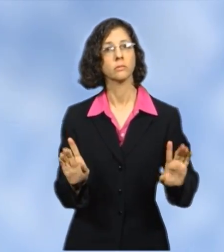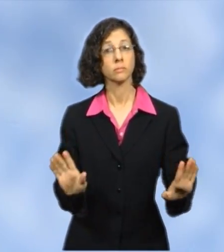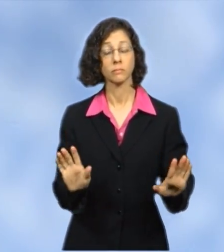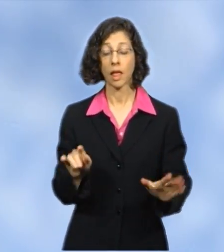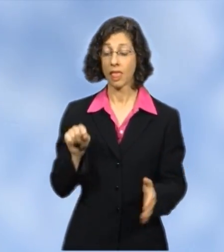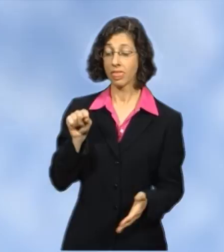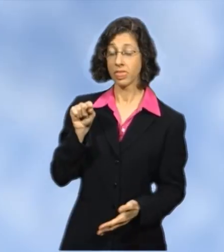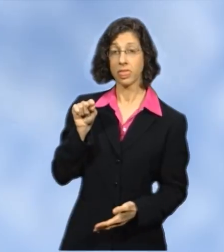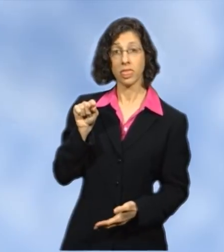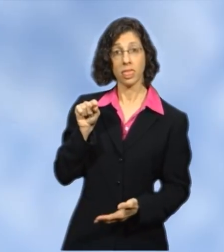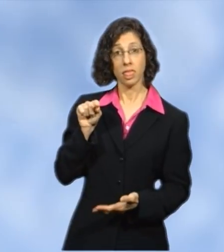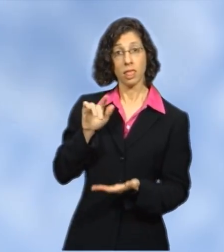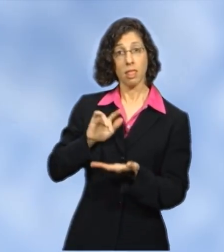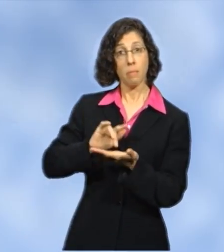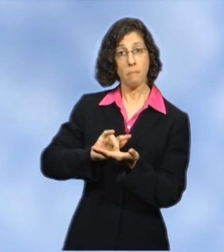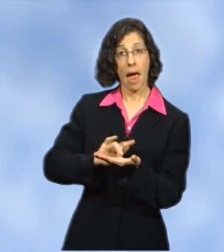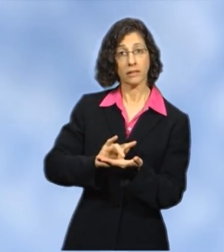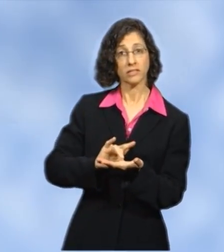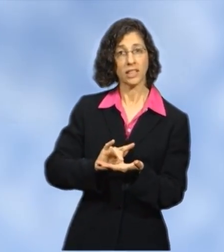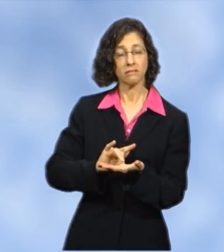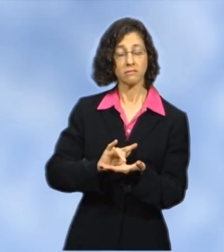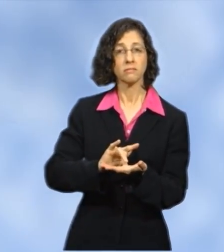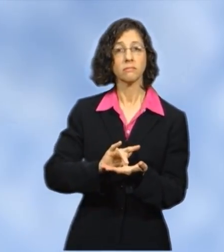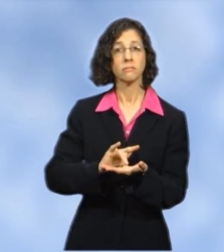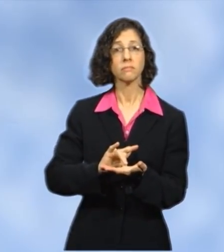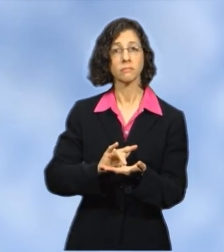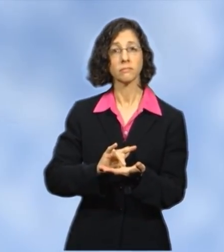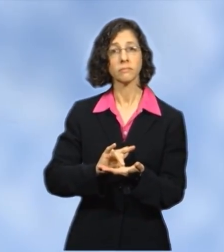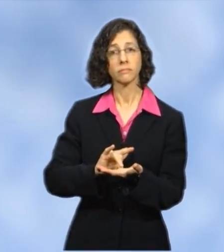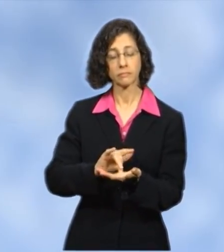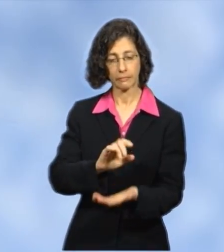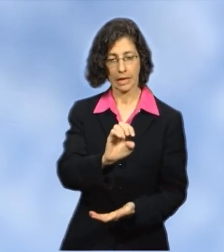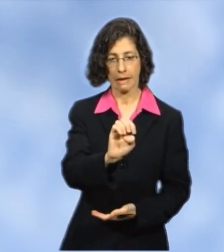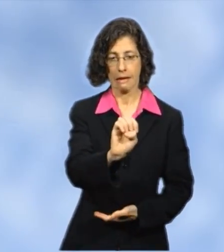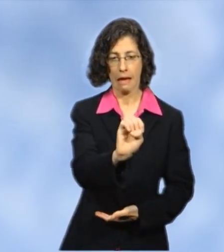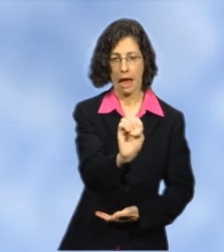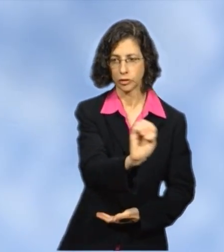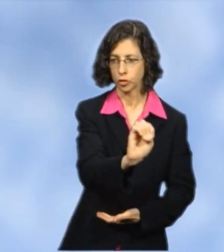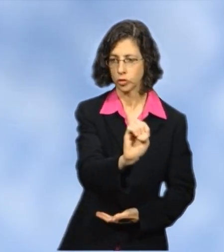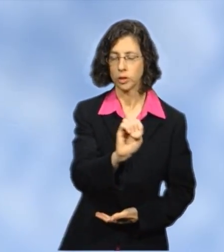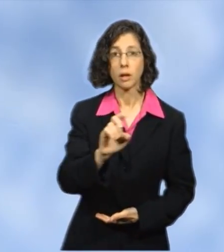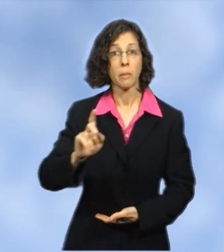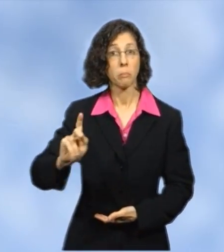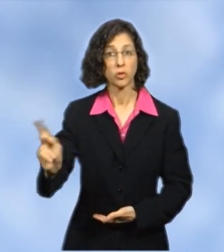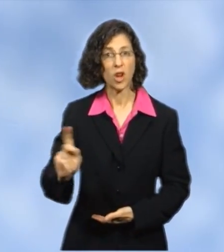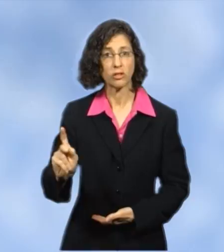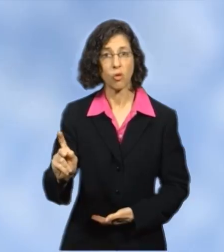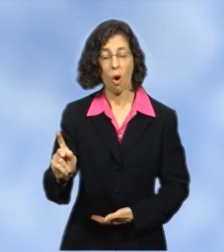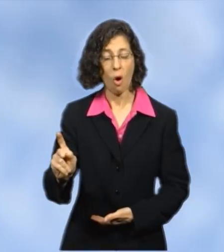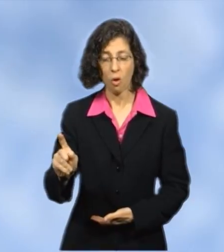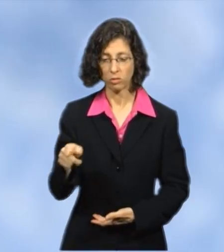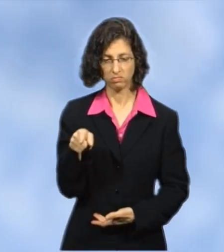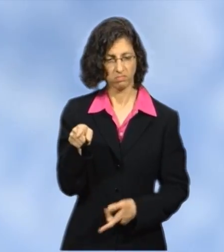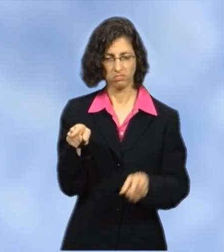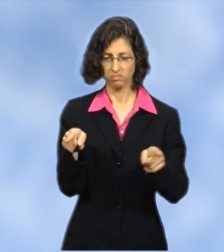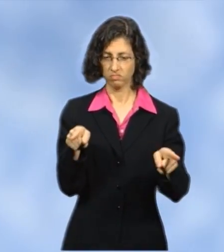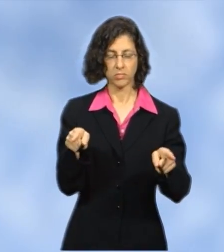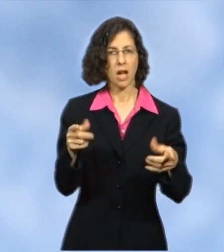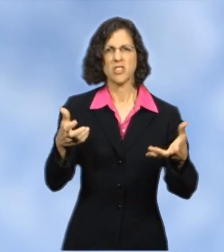Hormone therapy is different. The medicines used in hormone therapy keep the cancer cells from getting